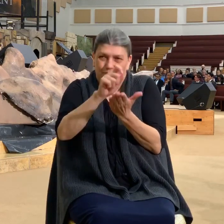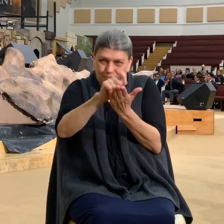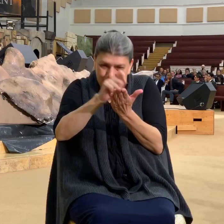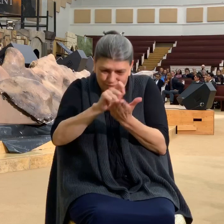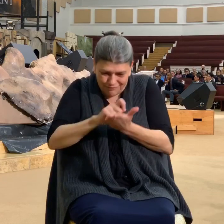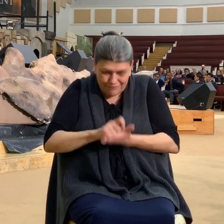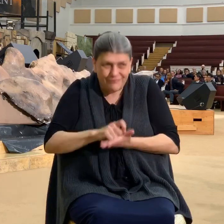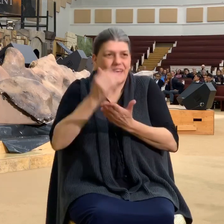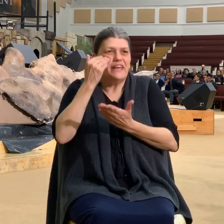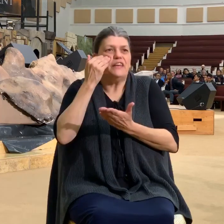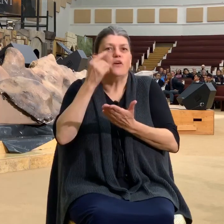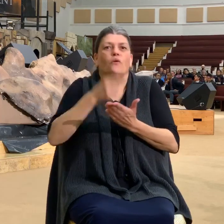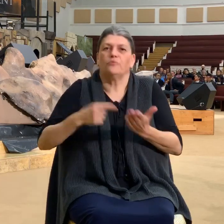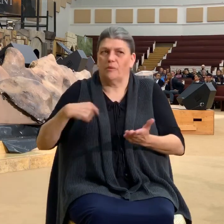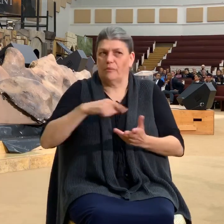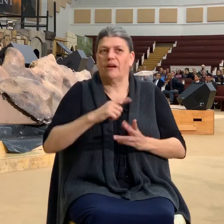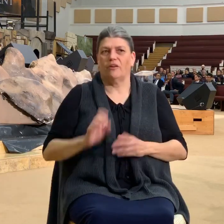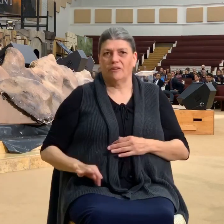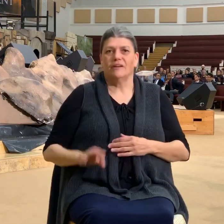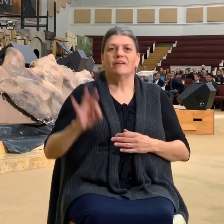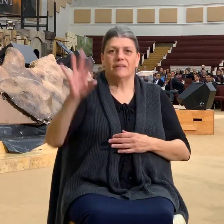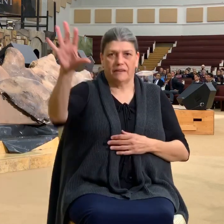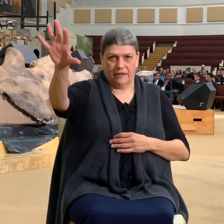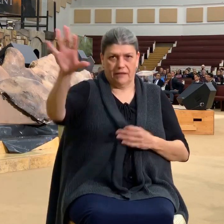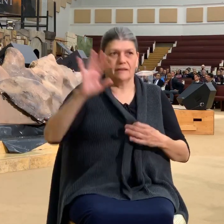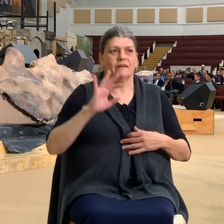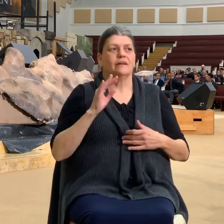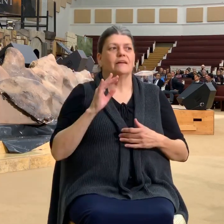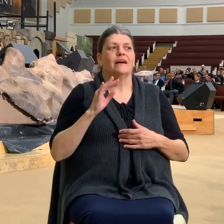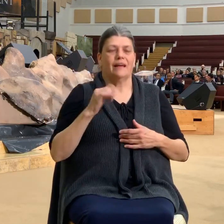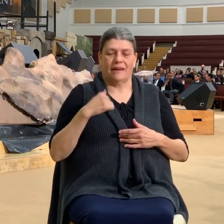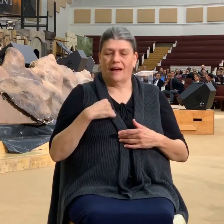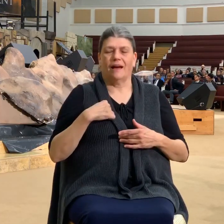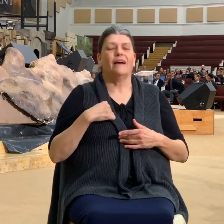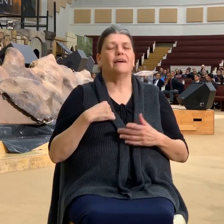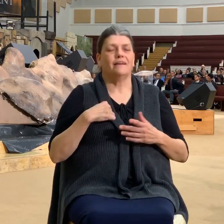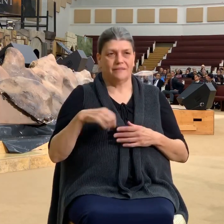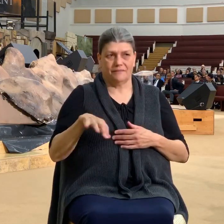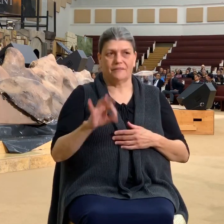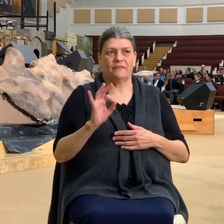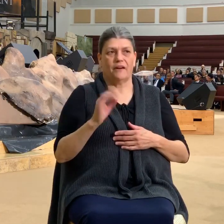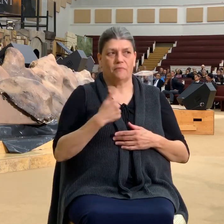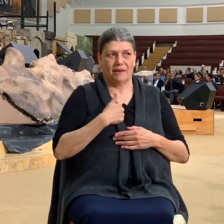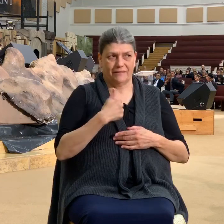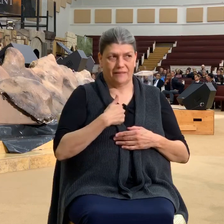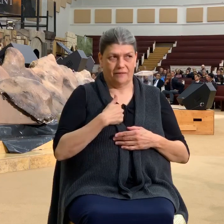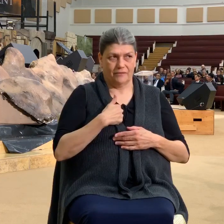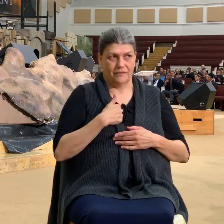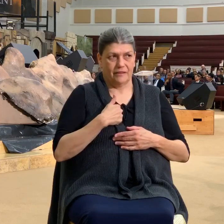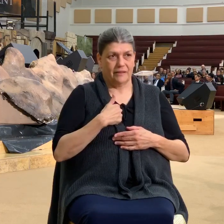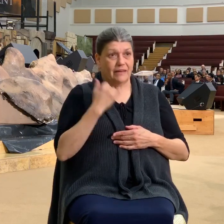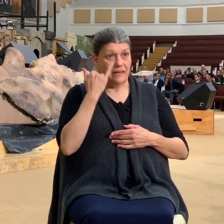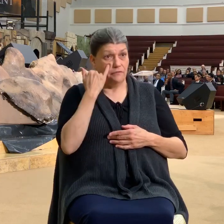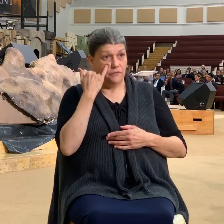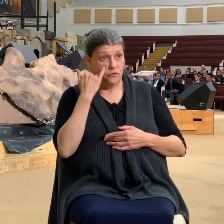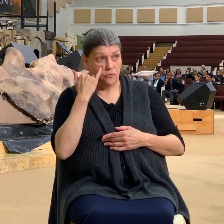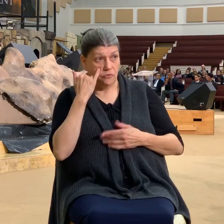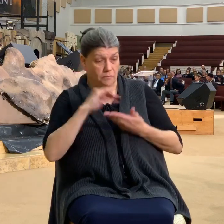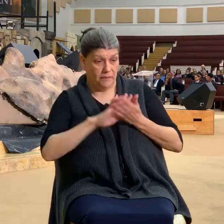giving. And I have found out a long time ago, when you get changey with